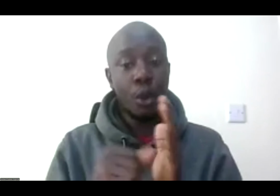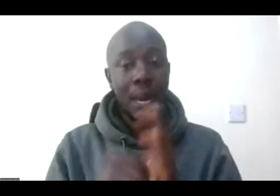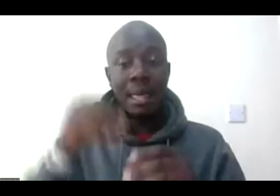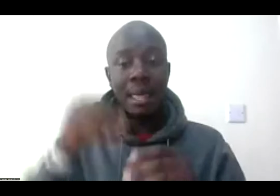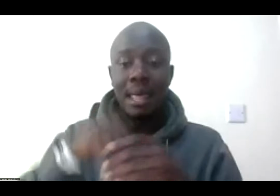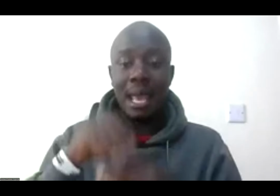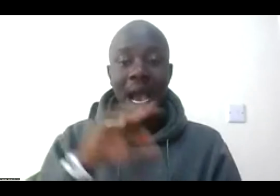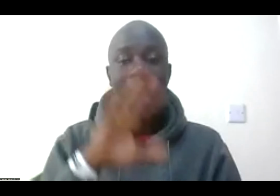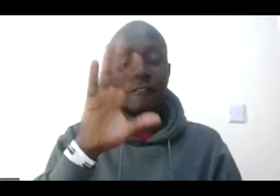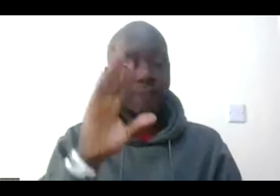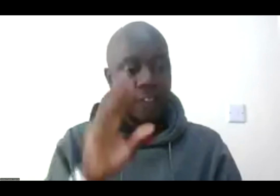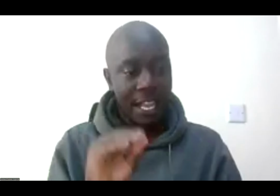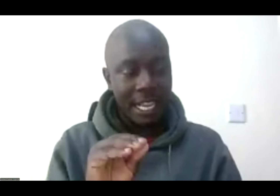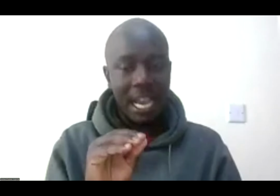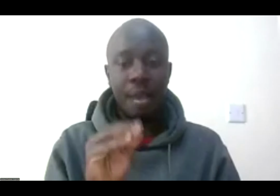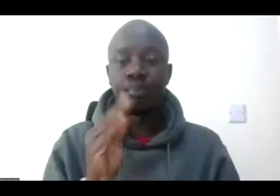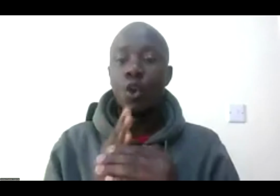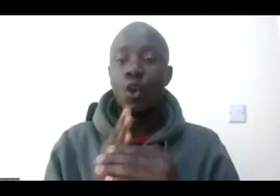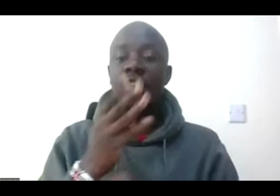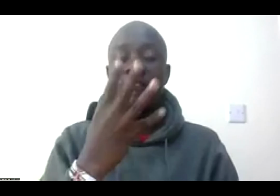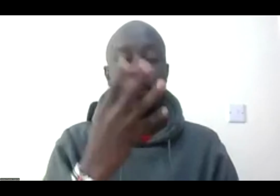using AI.